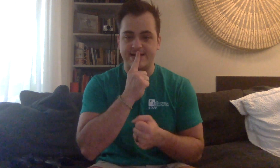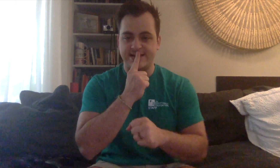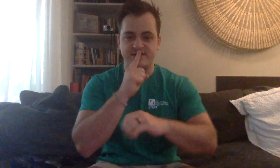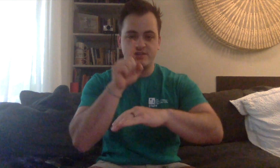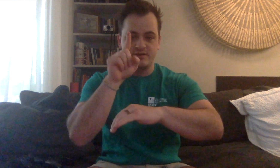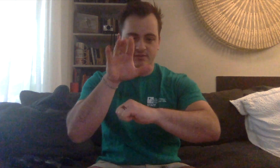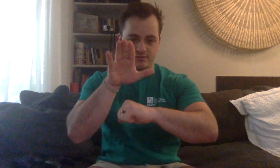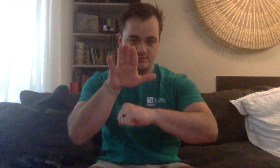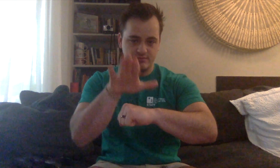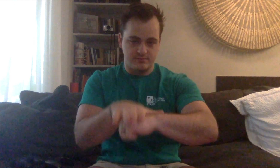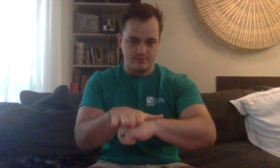pledge